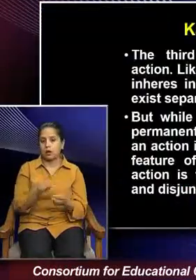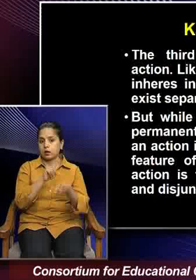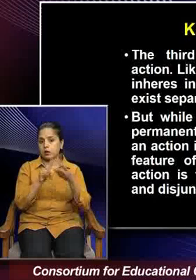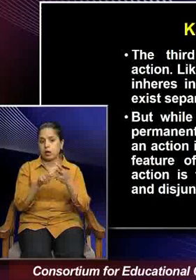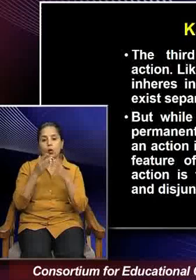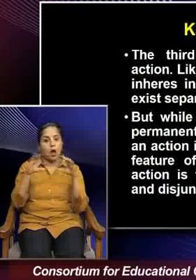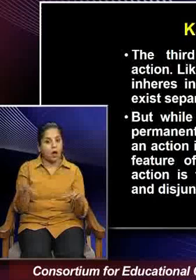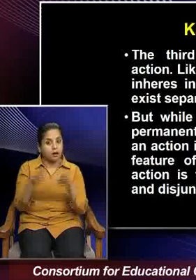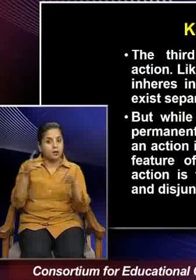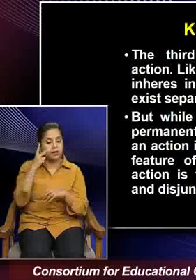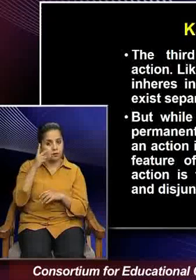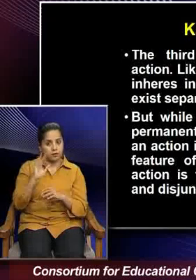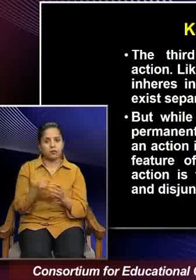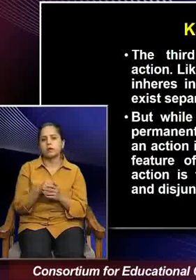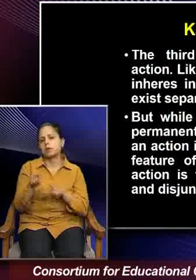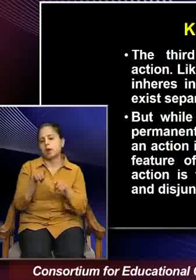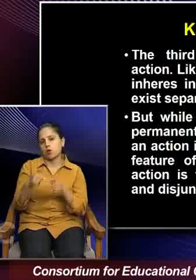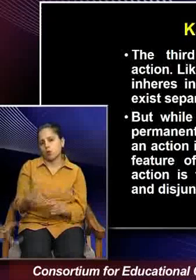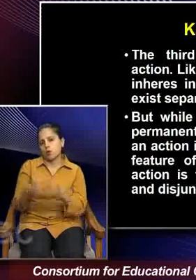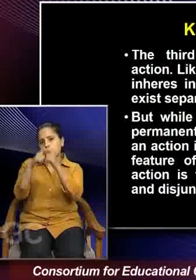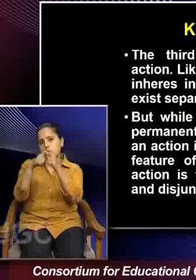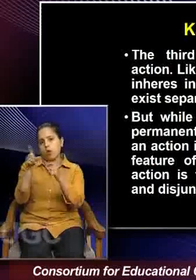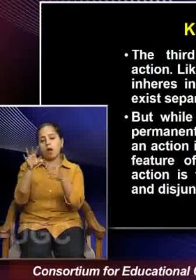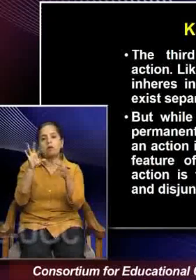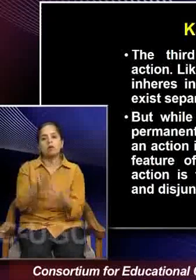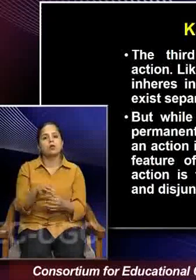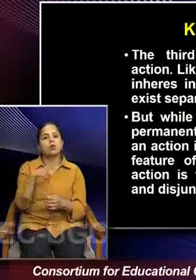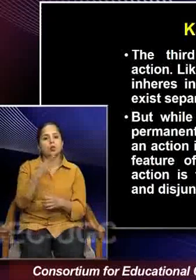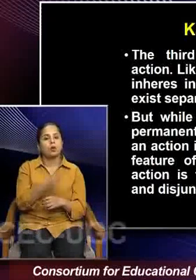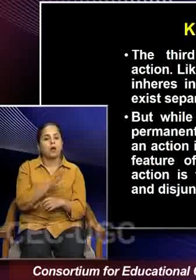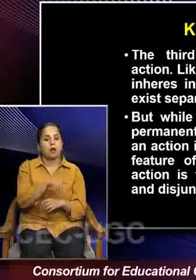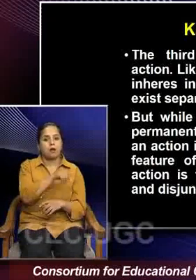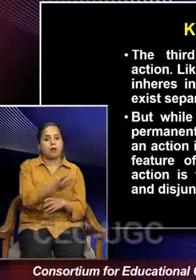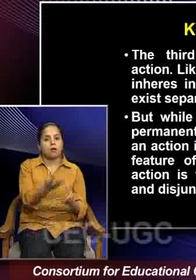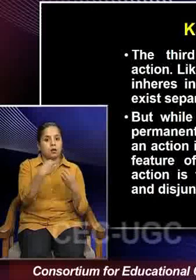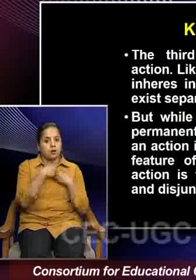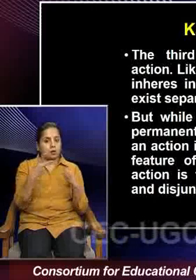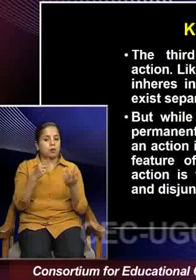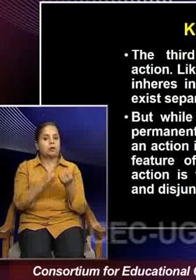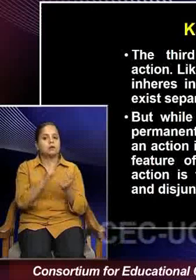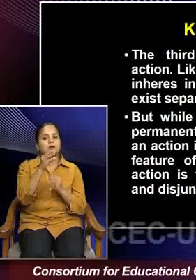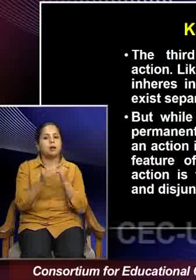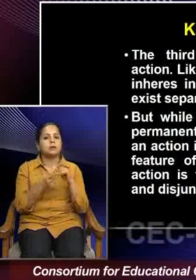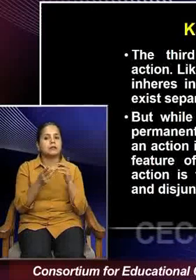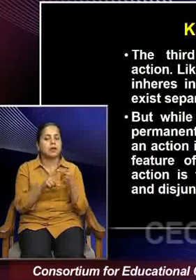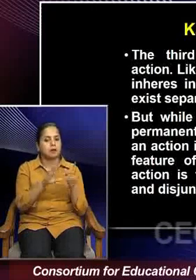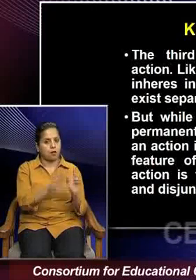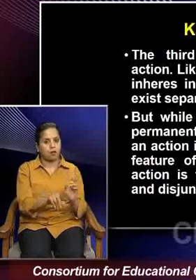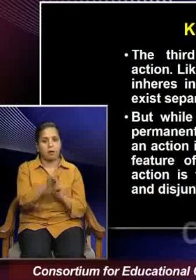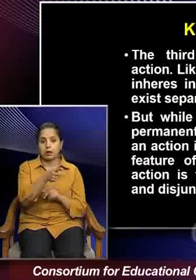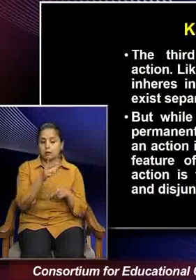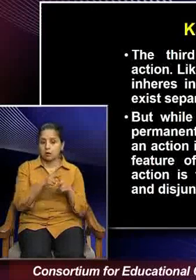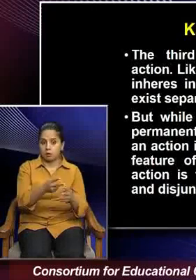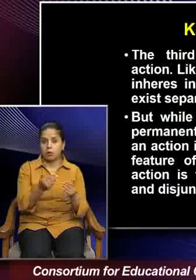or action. Like quality, it belongs to and inheres in a substance and cannot